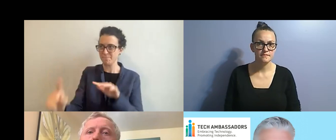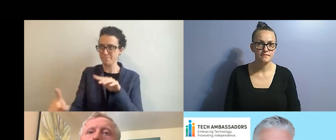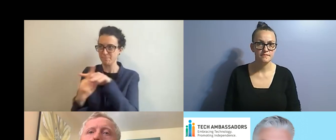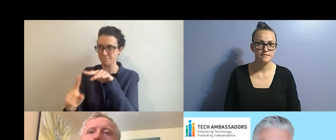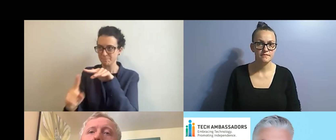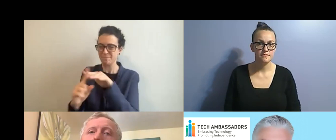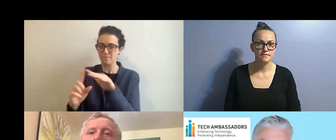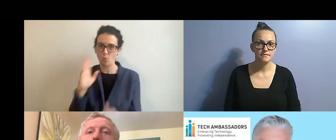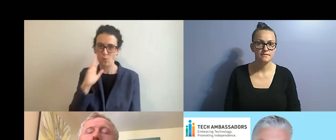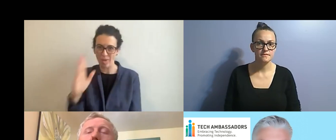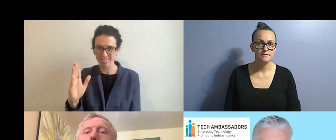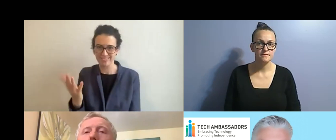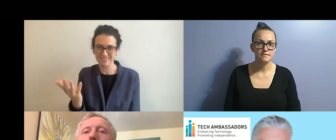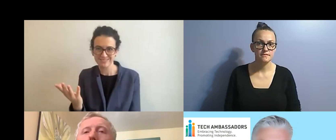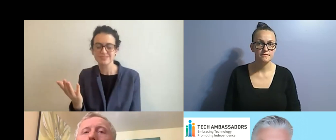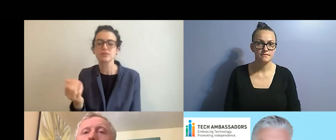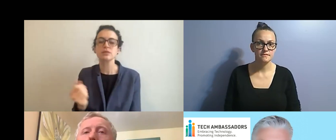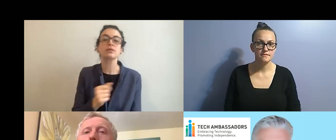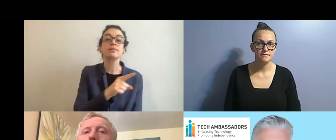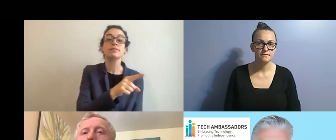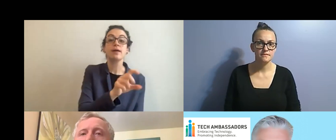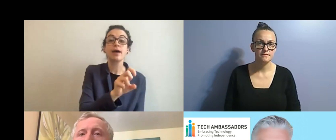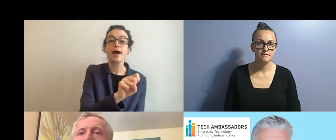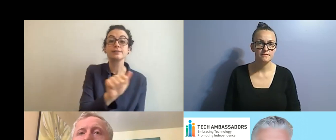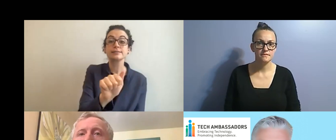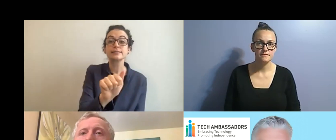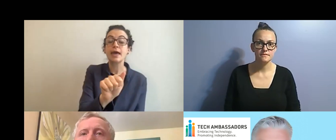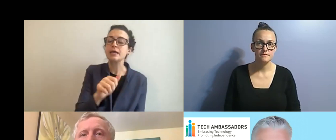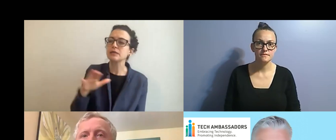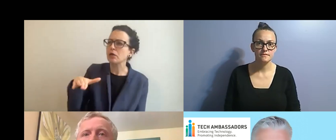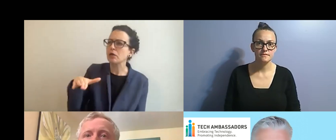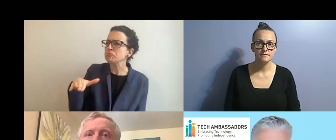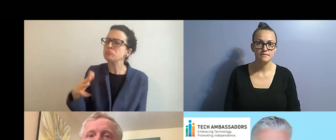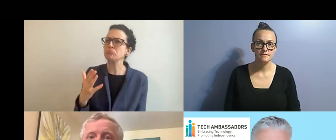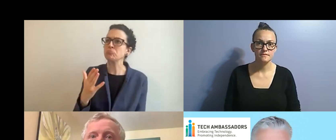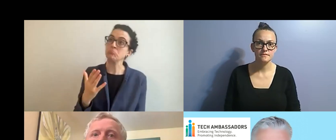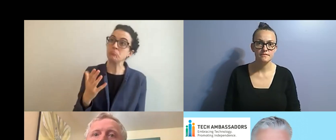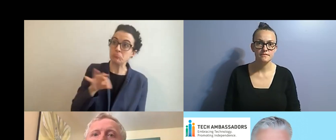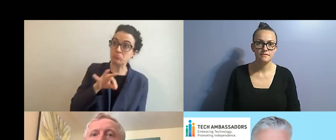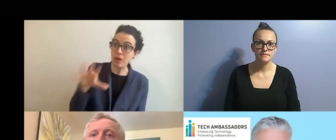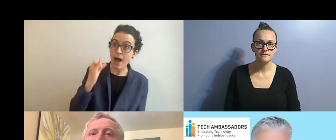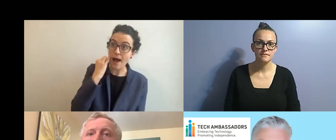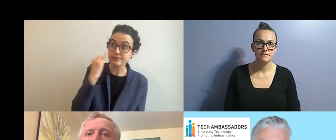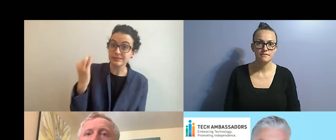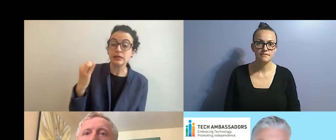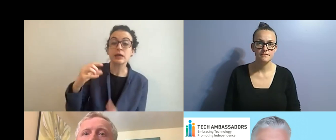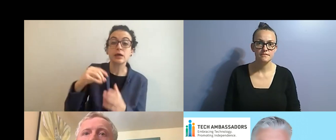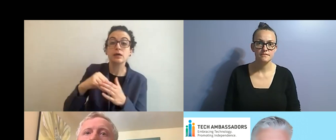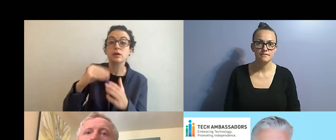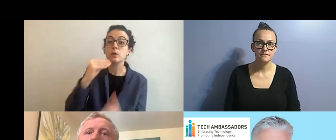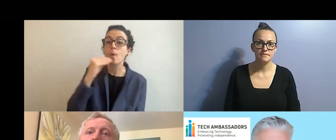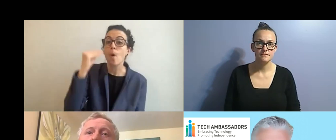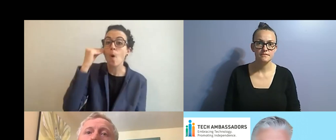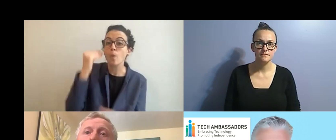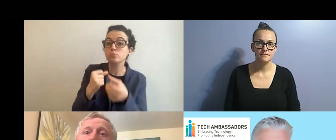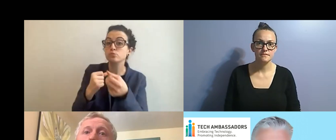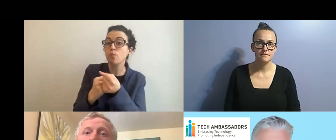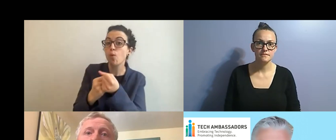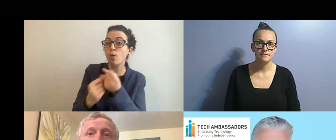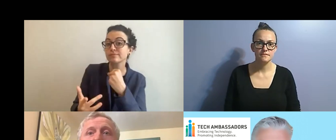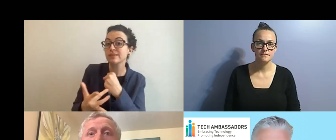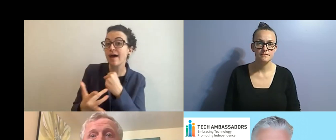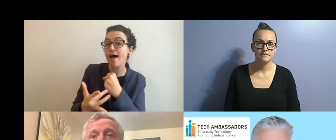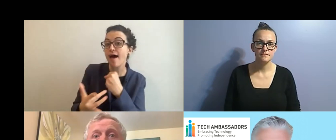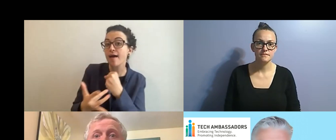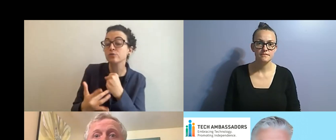and he said, hey, why not try in-home support technology, where that if things